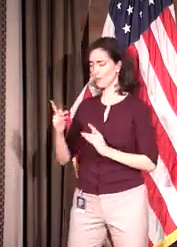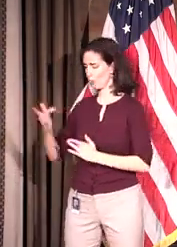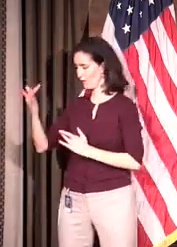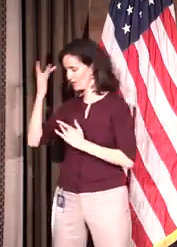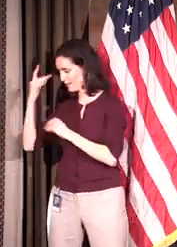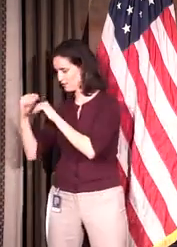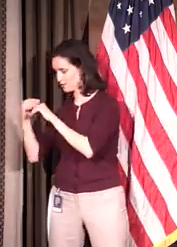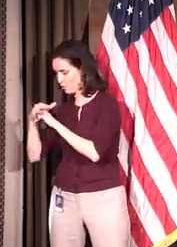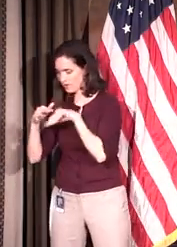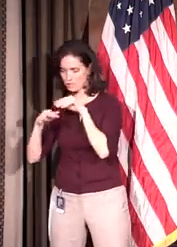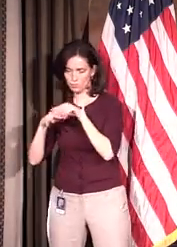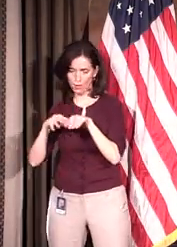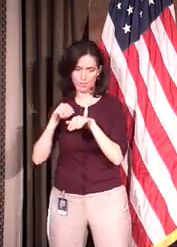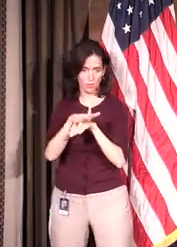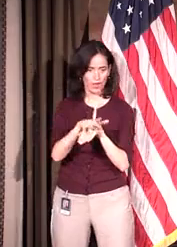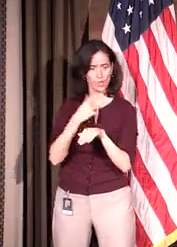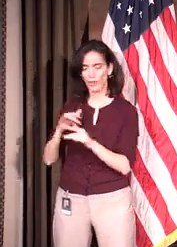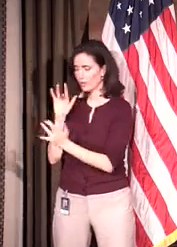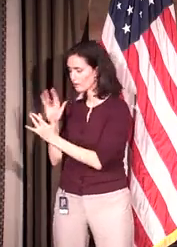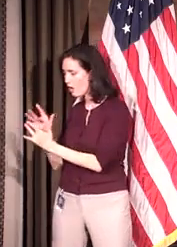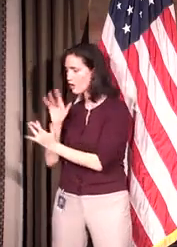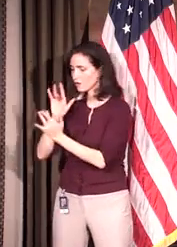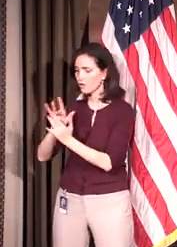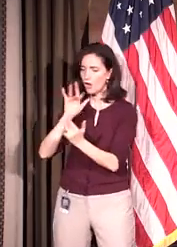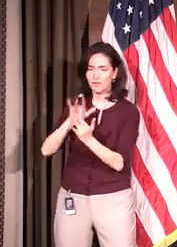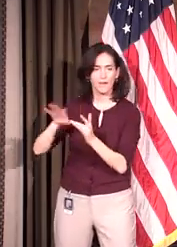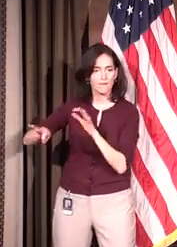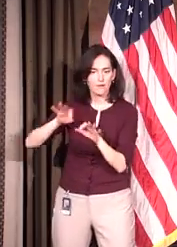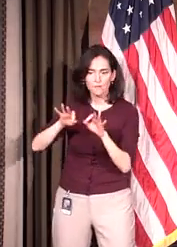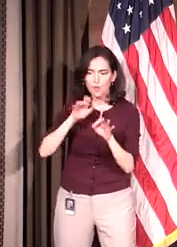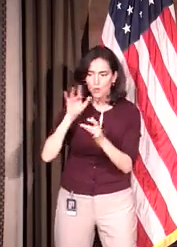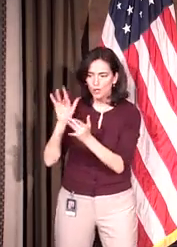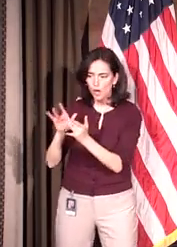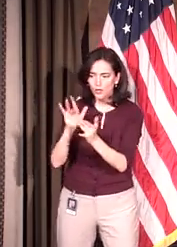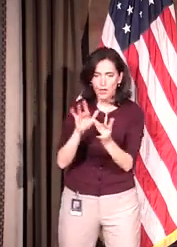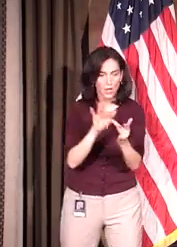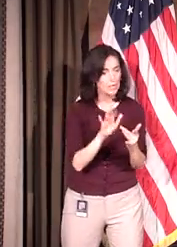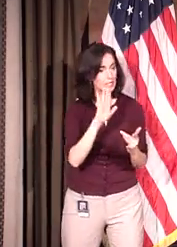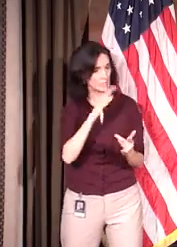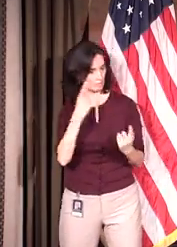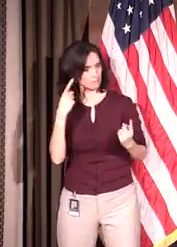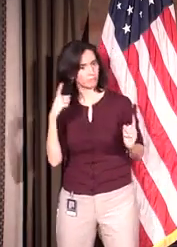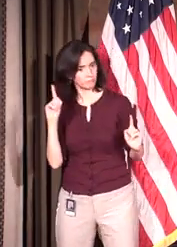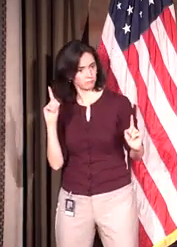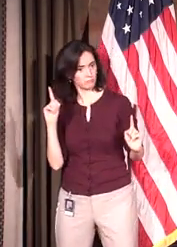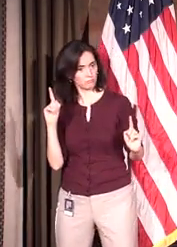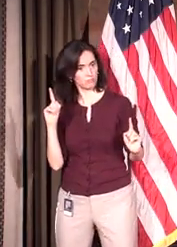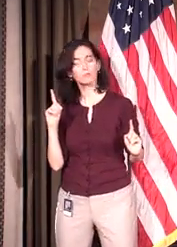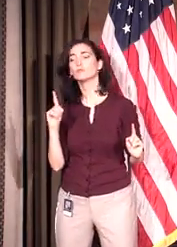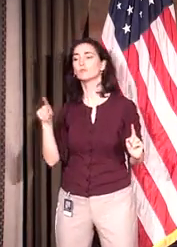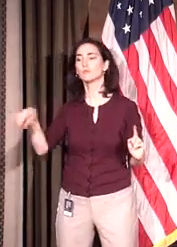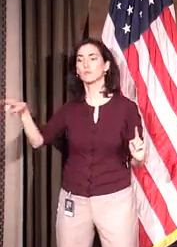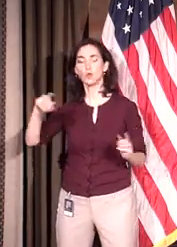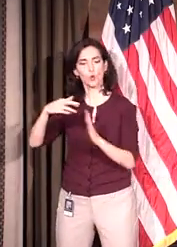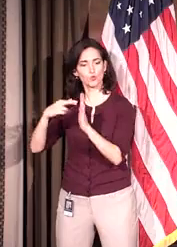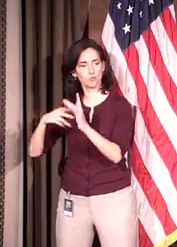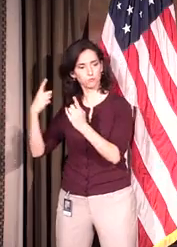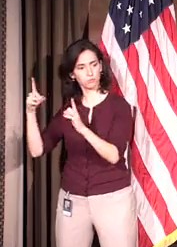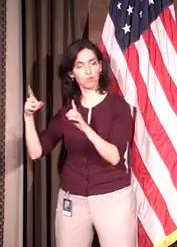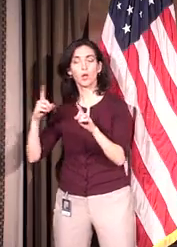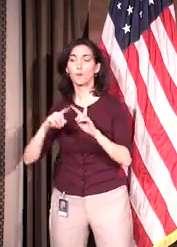place. But I'm not yet prepared to either remove those